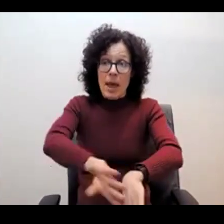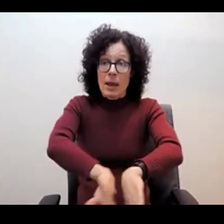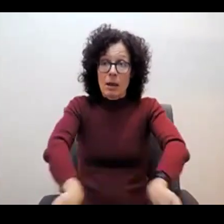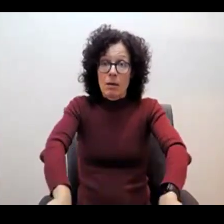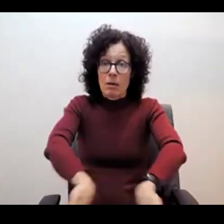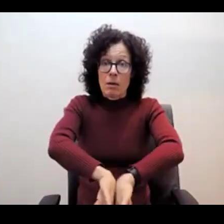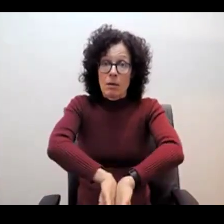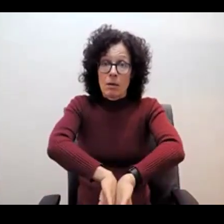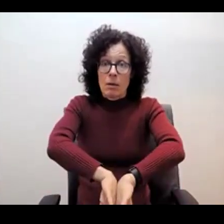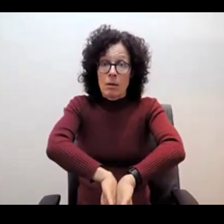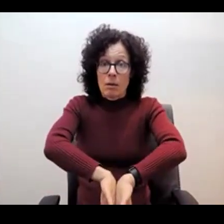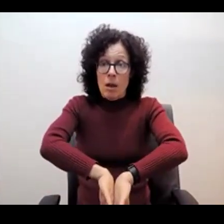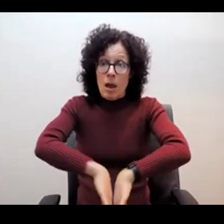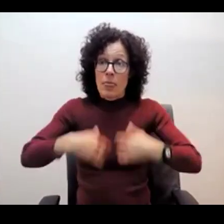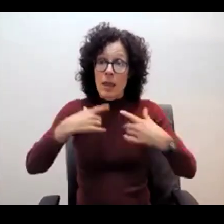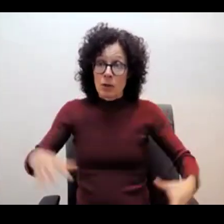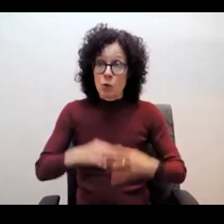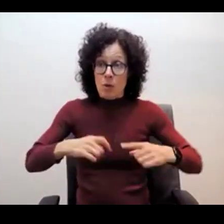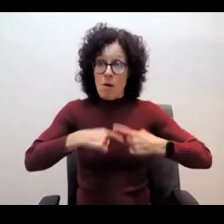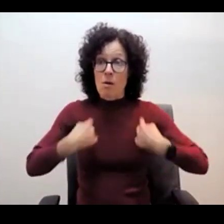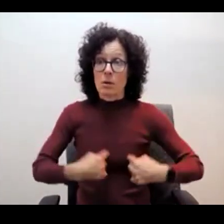rolling up to the heart,